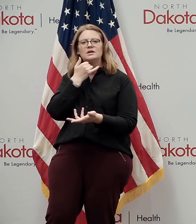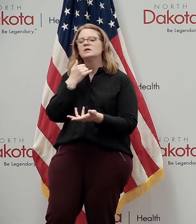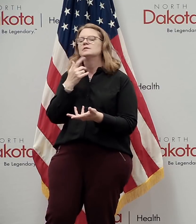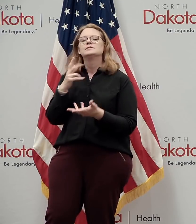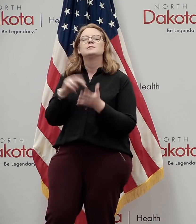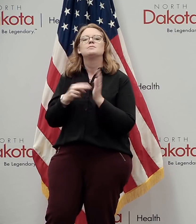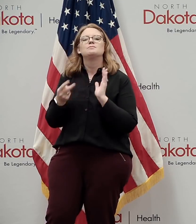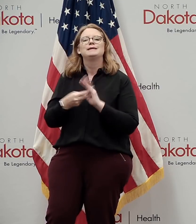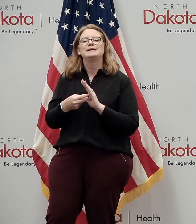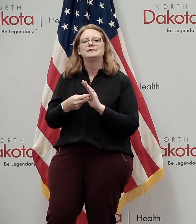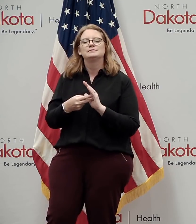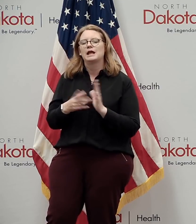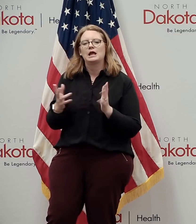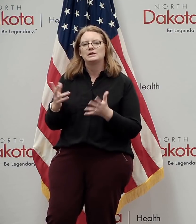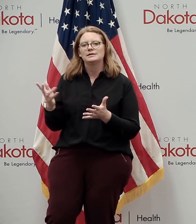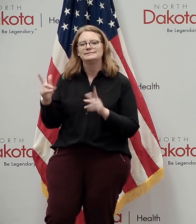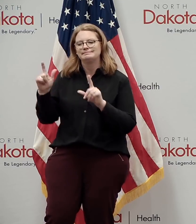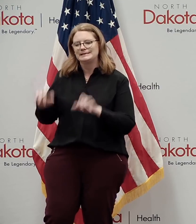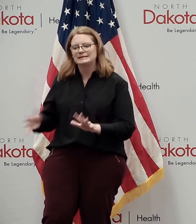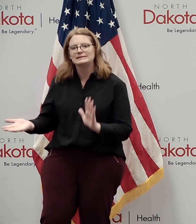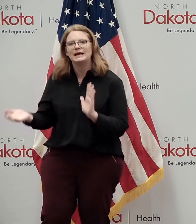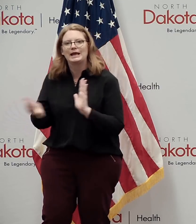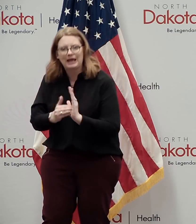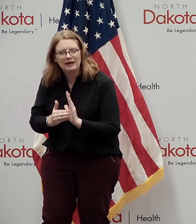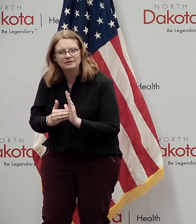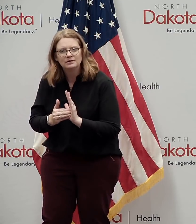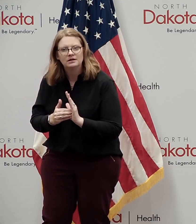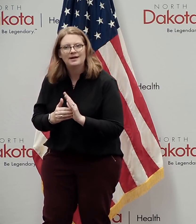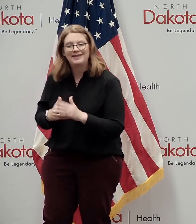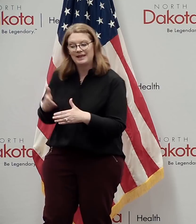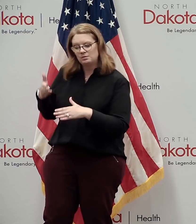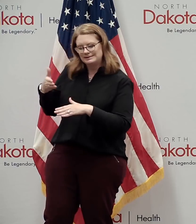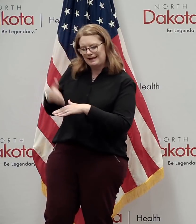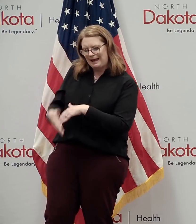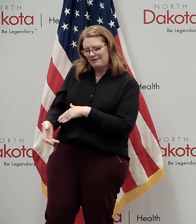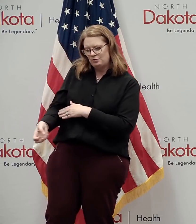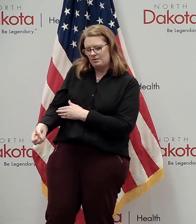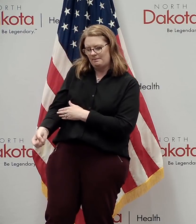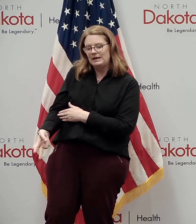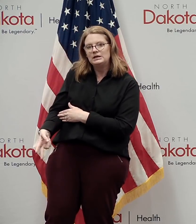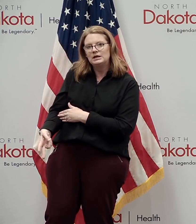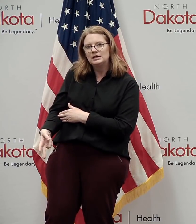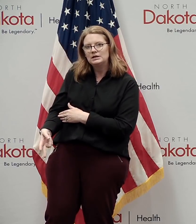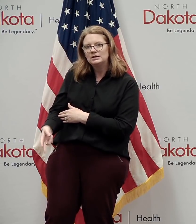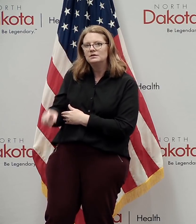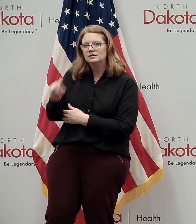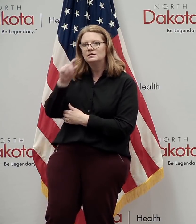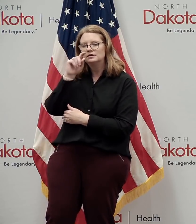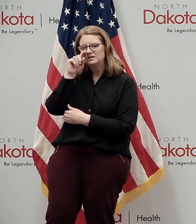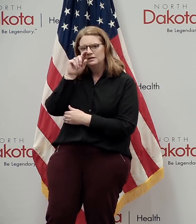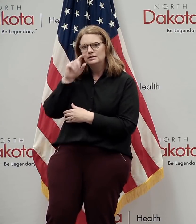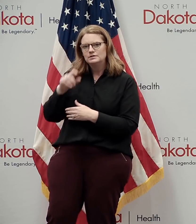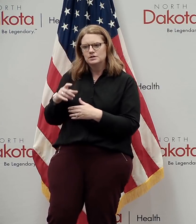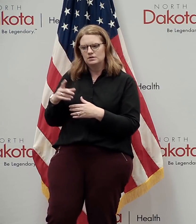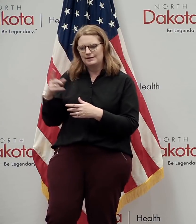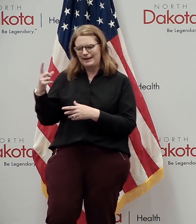pushed it past midnight, and so then you ended up with a quarter or a third of what would have been